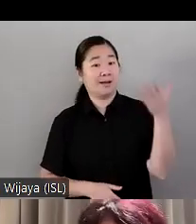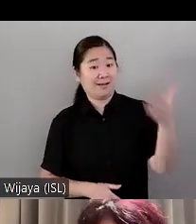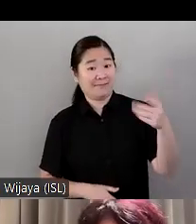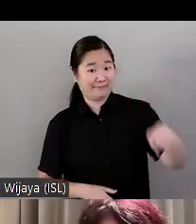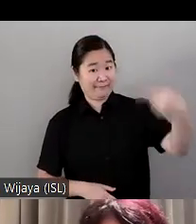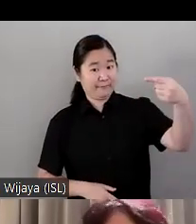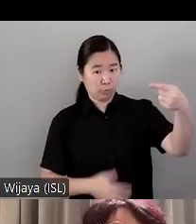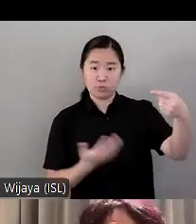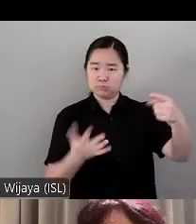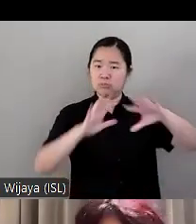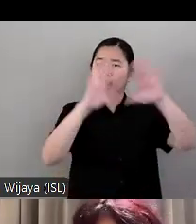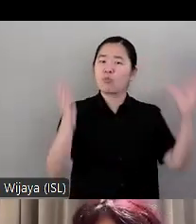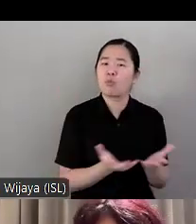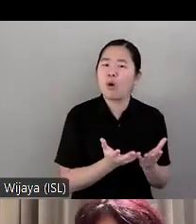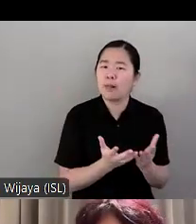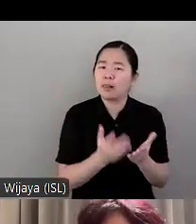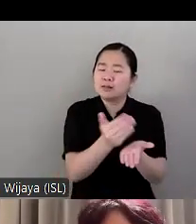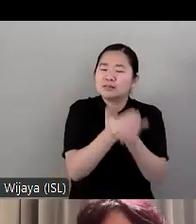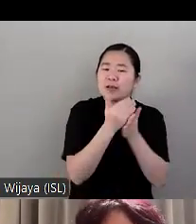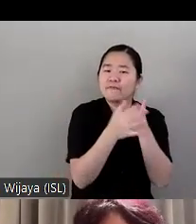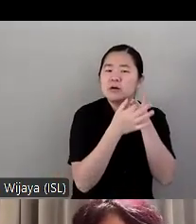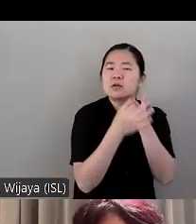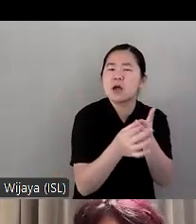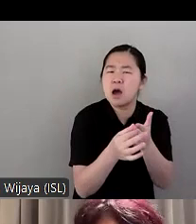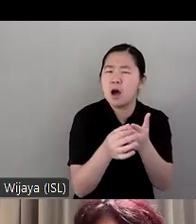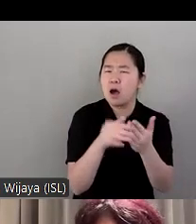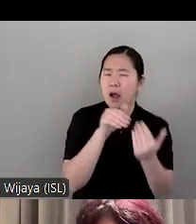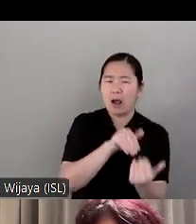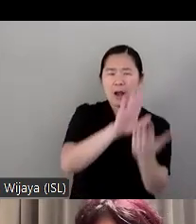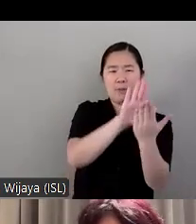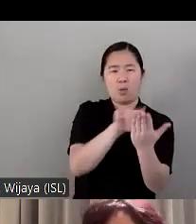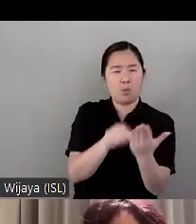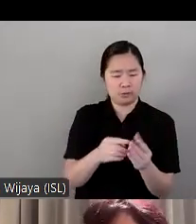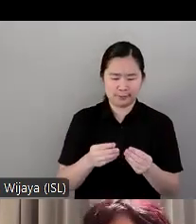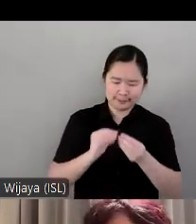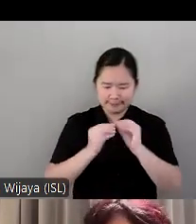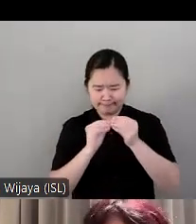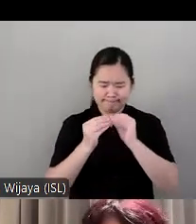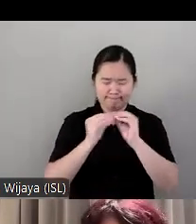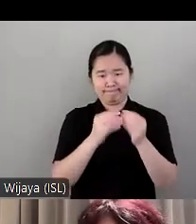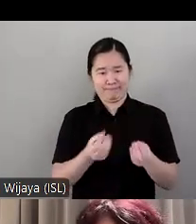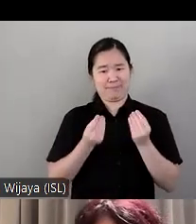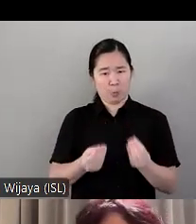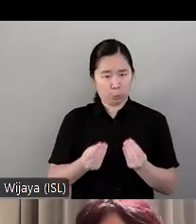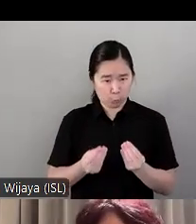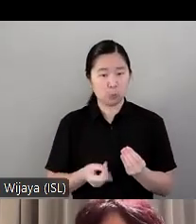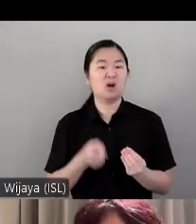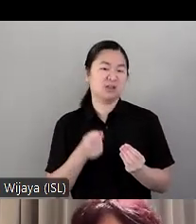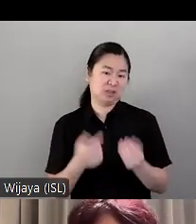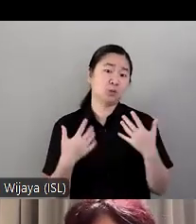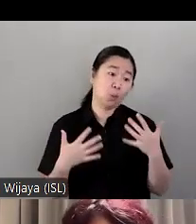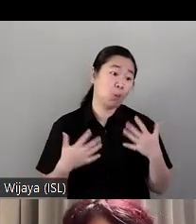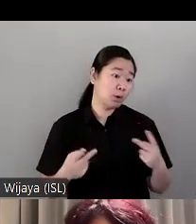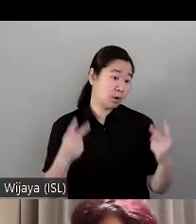needs to be embedded throughout programming. How are we coordinating and communicating and identifying roles